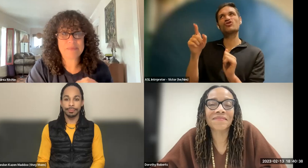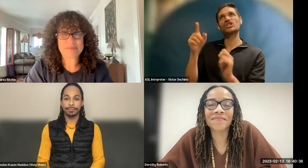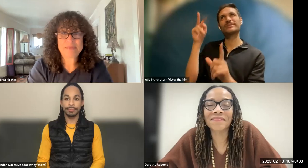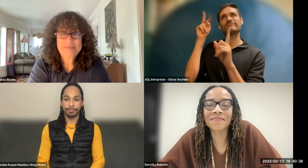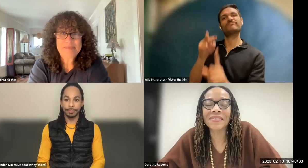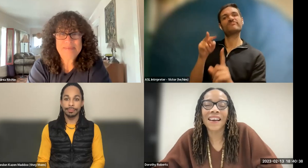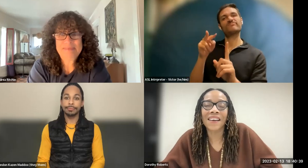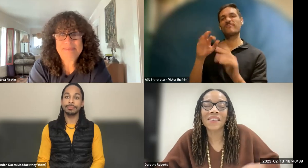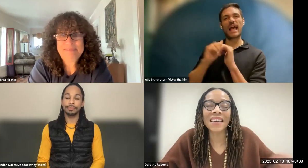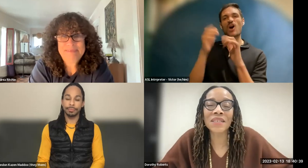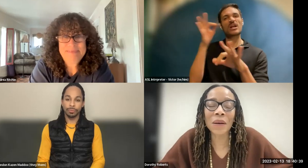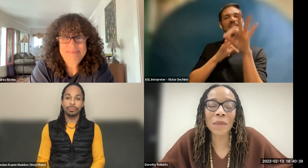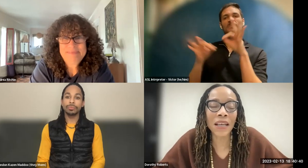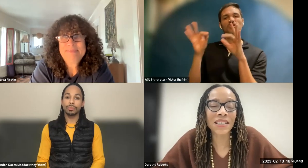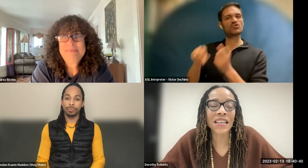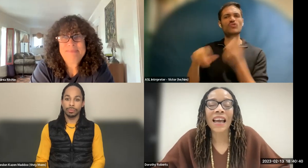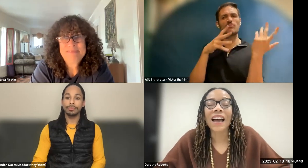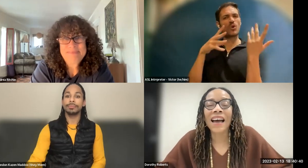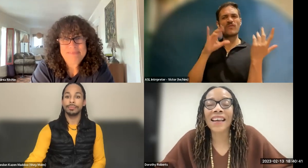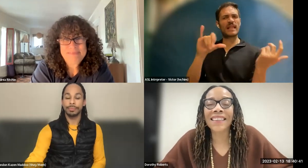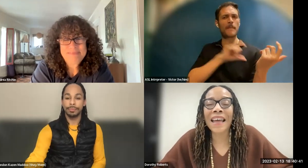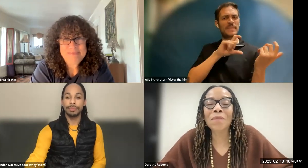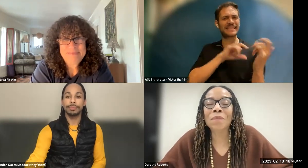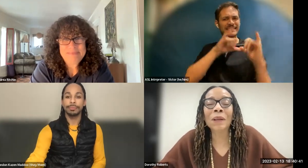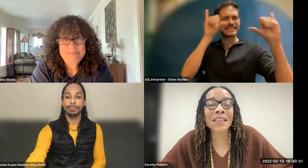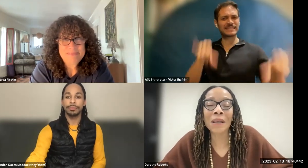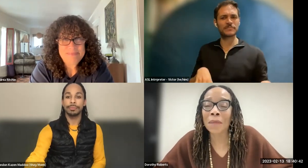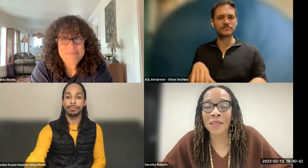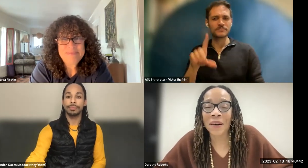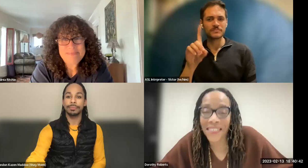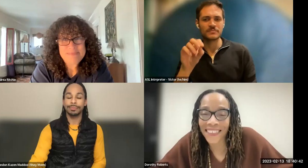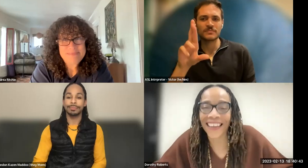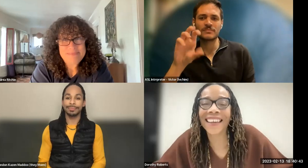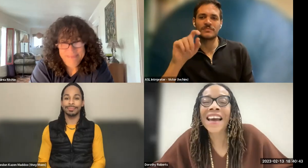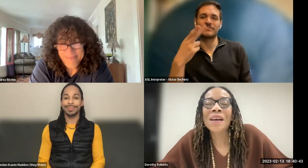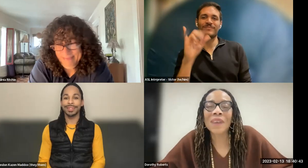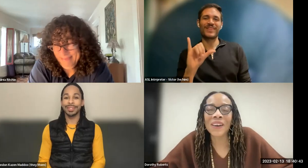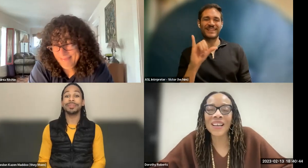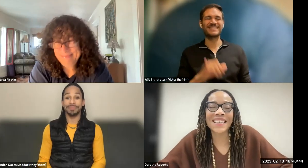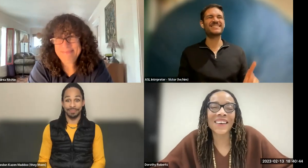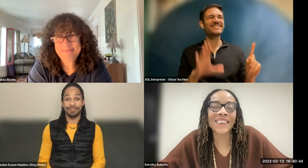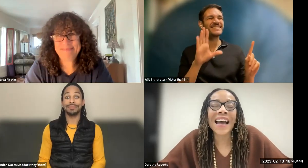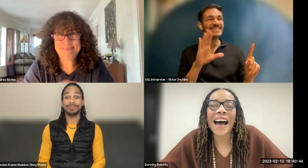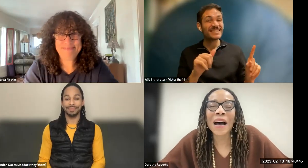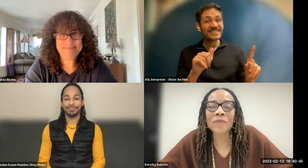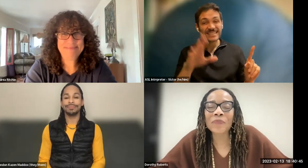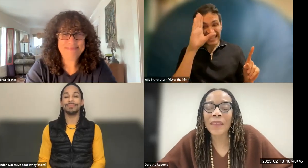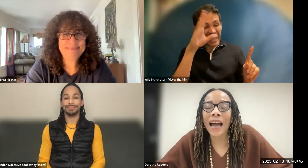program. Oh, thank you so much. And please call me Dorothy, but